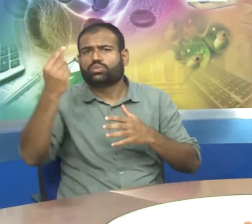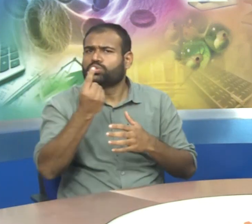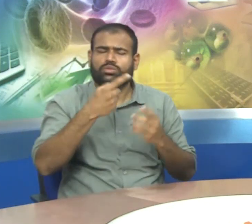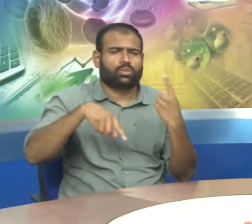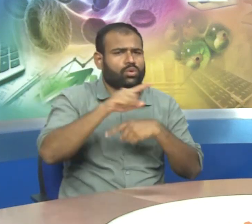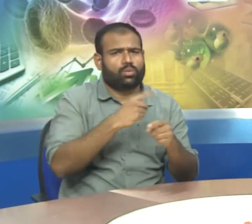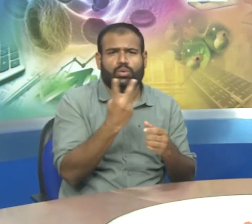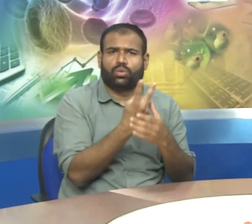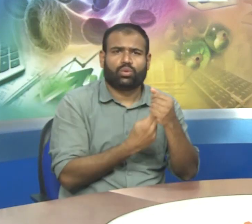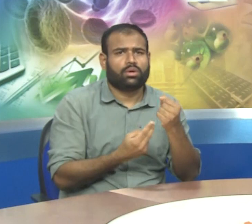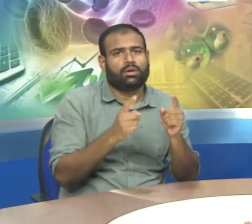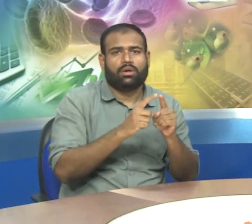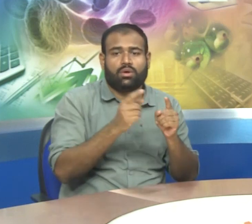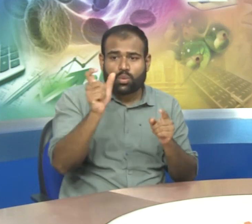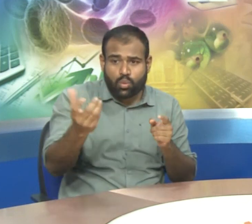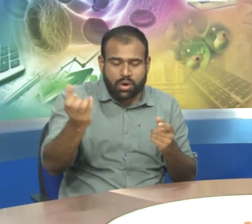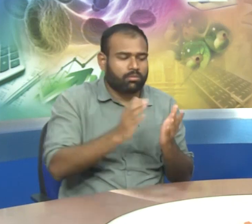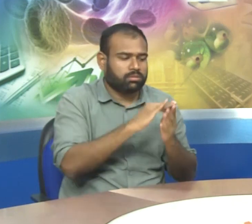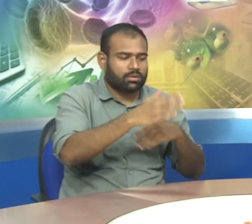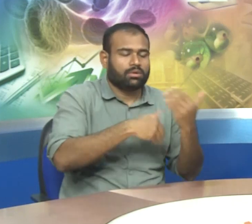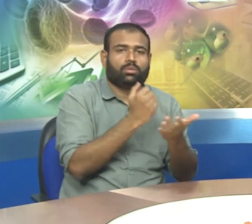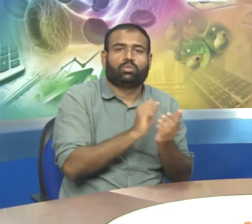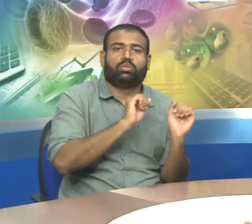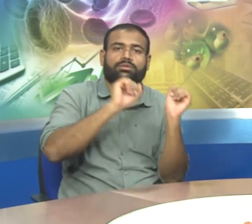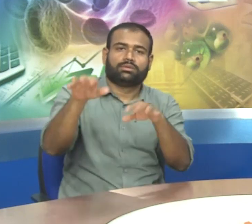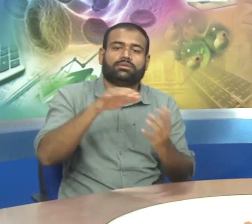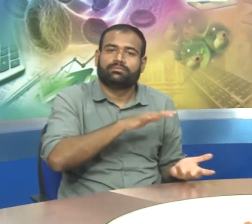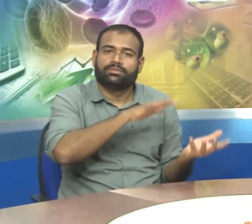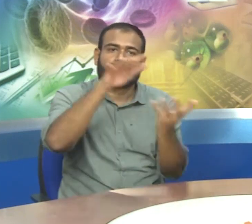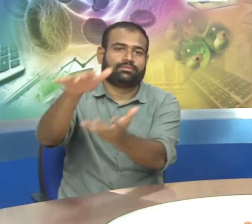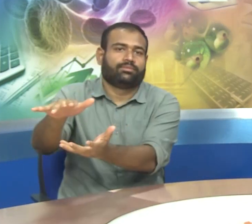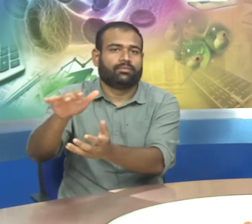abroad, procure it, deliver it to the user.